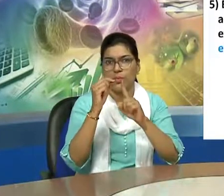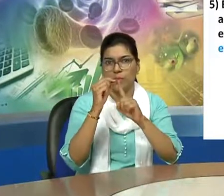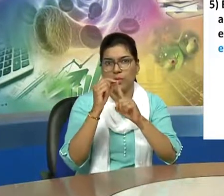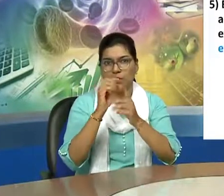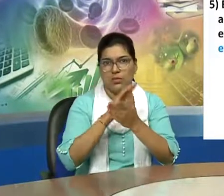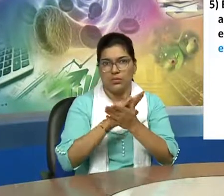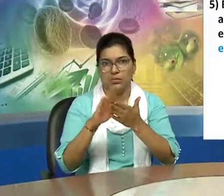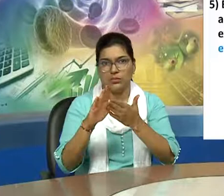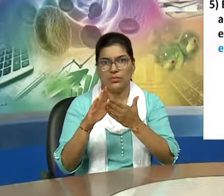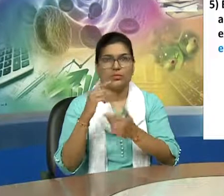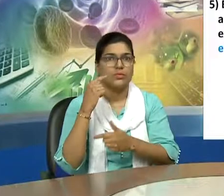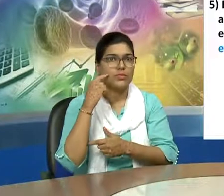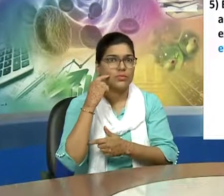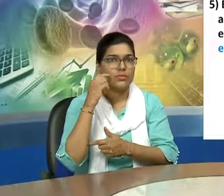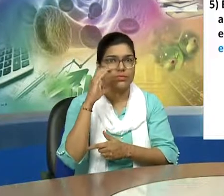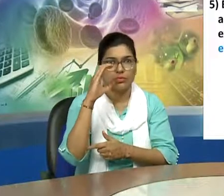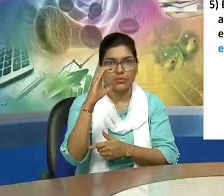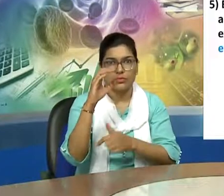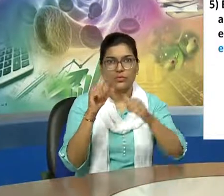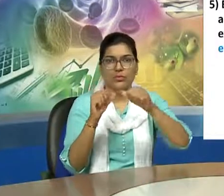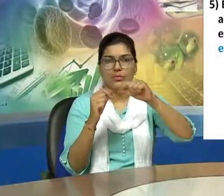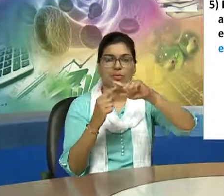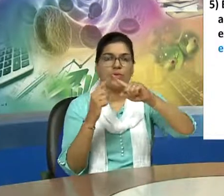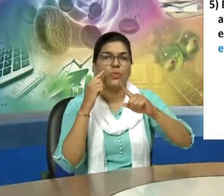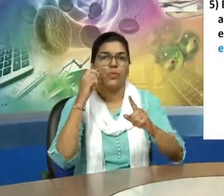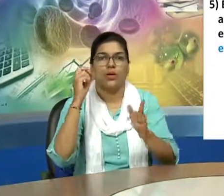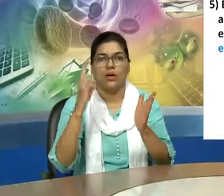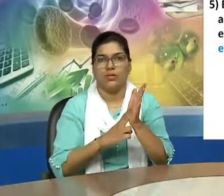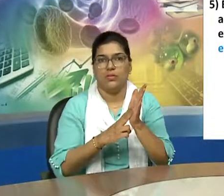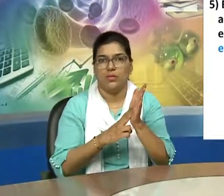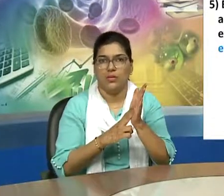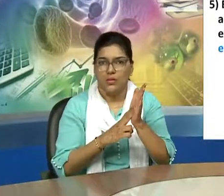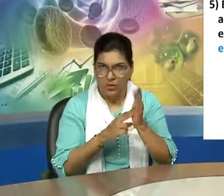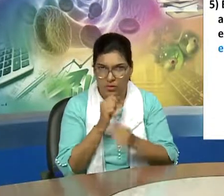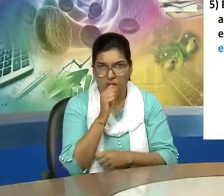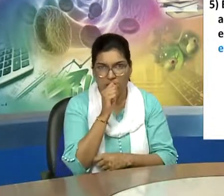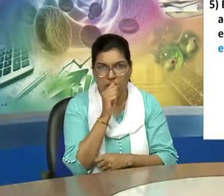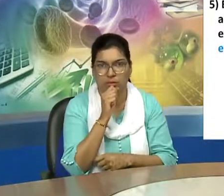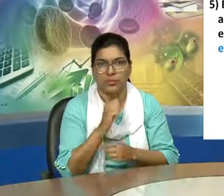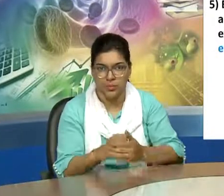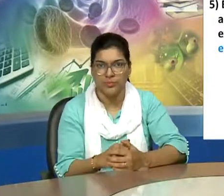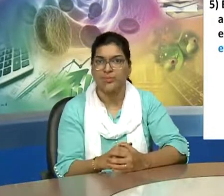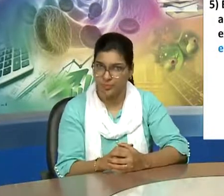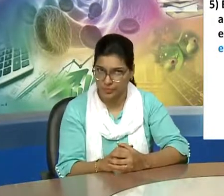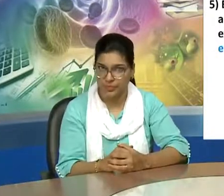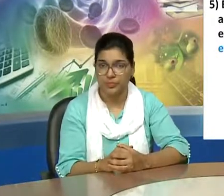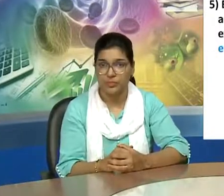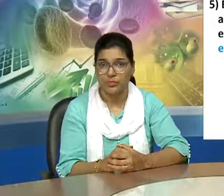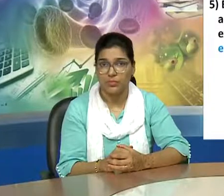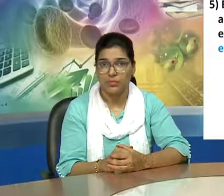And all this process of formation of these green algae is called as